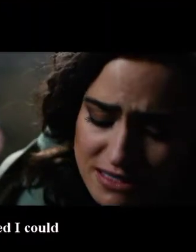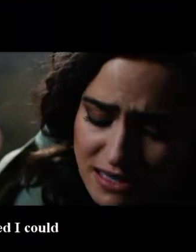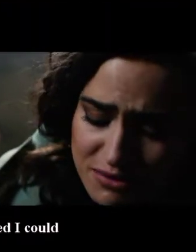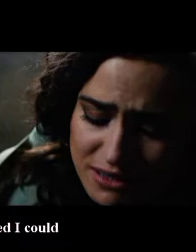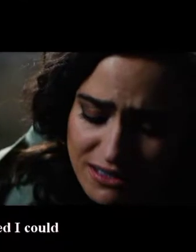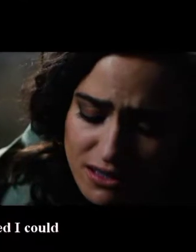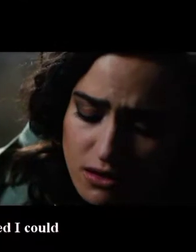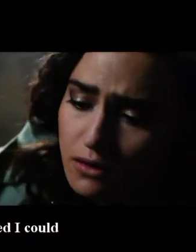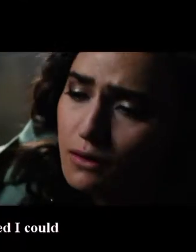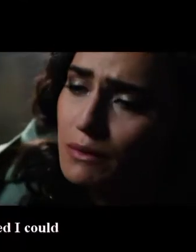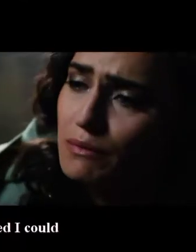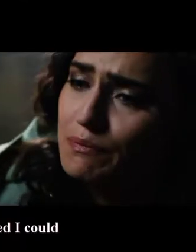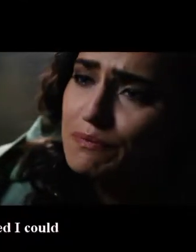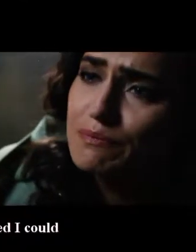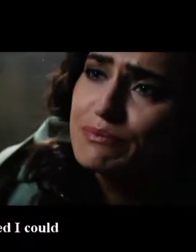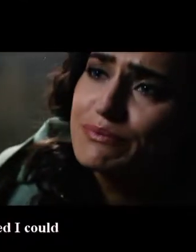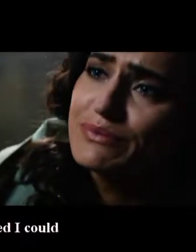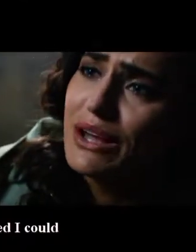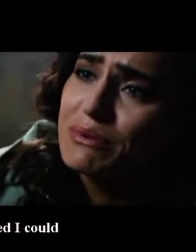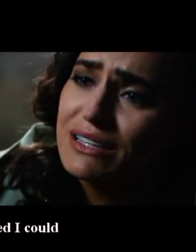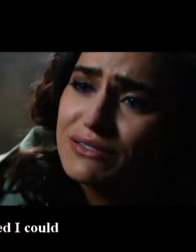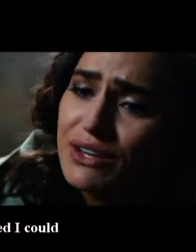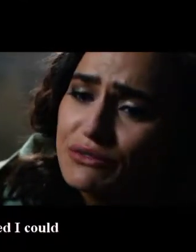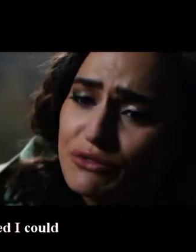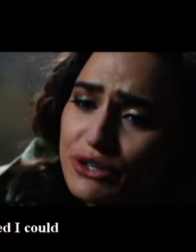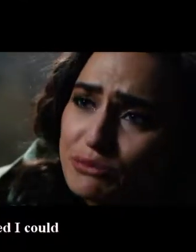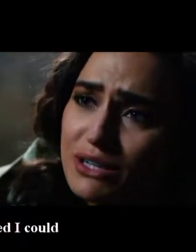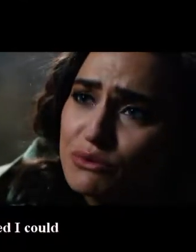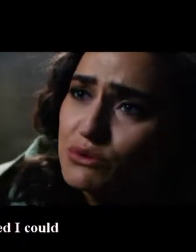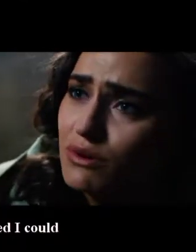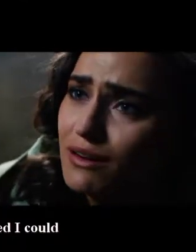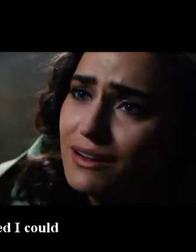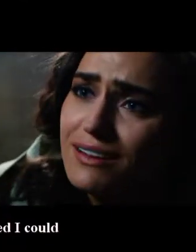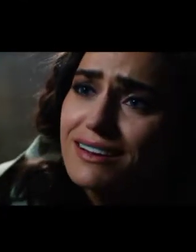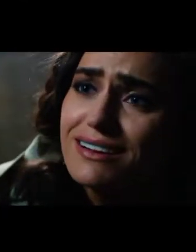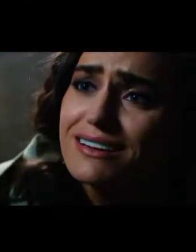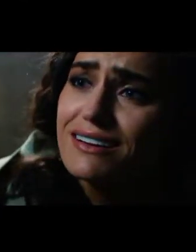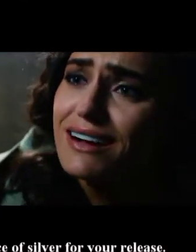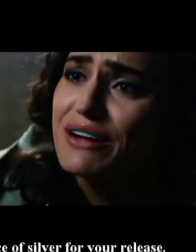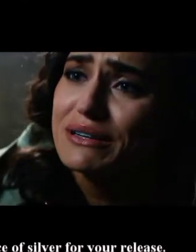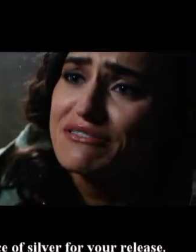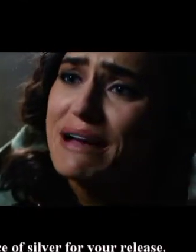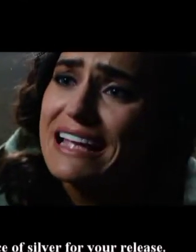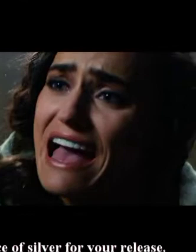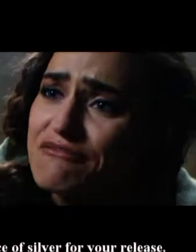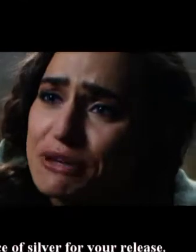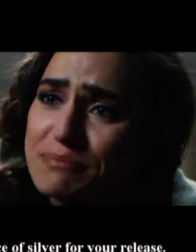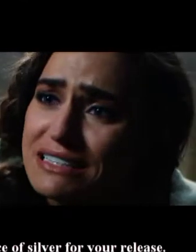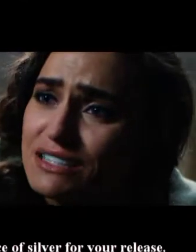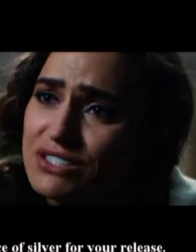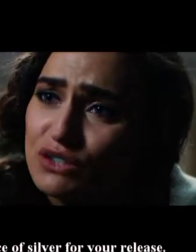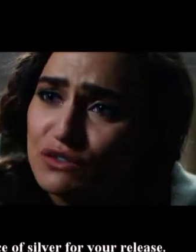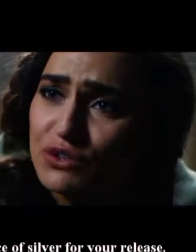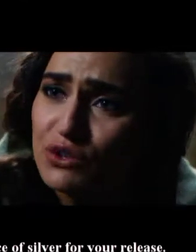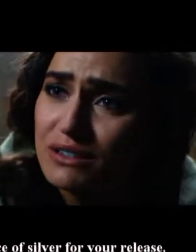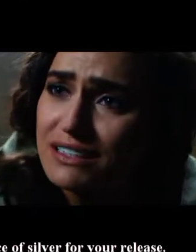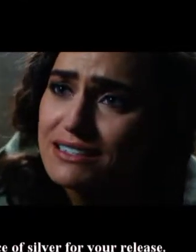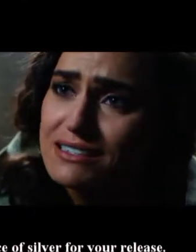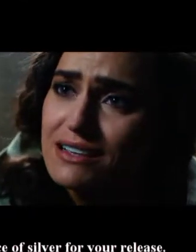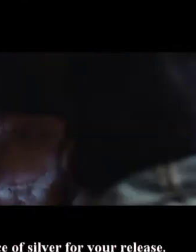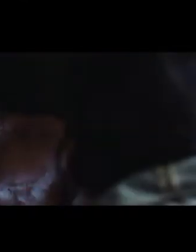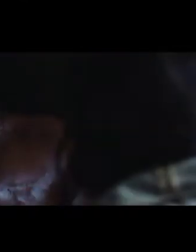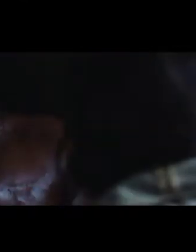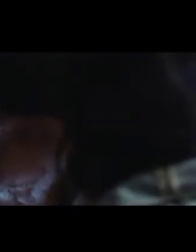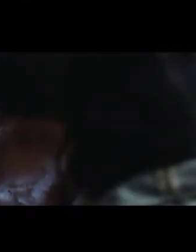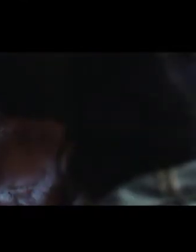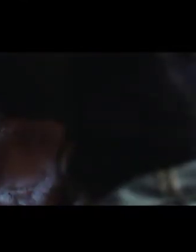Rolla misled me. I believed I could free you, but I was wrong. I will give back every piece of silver for your